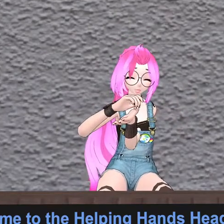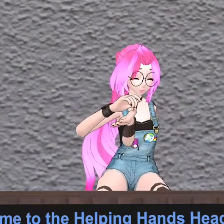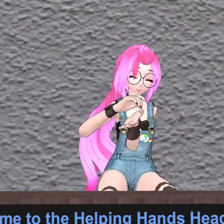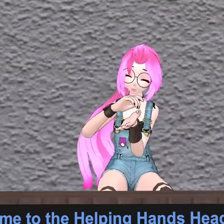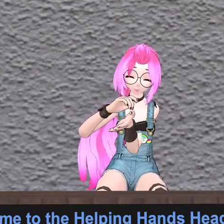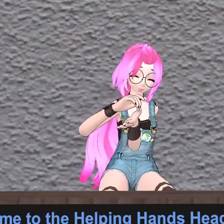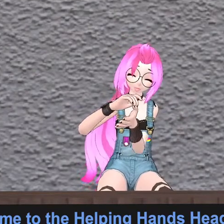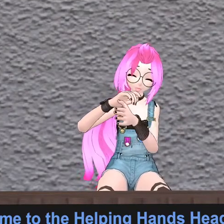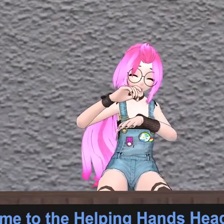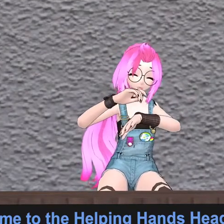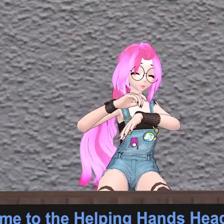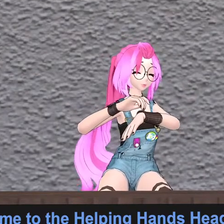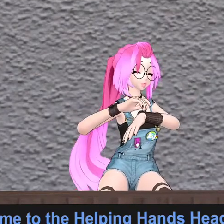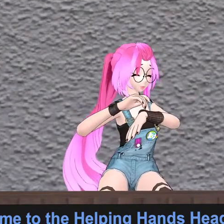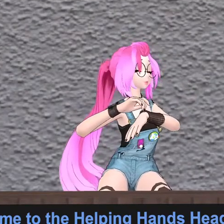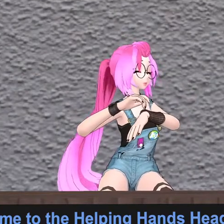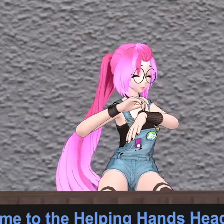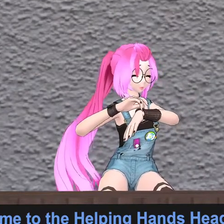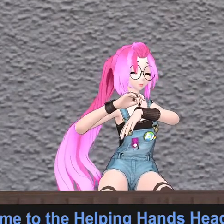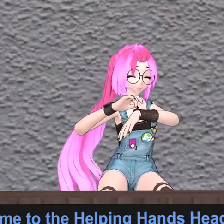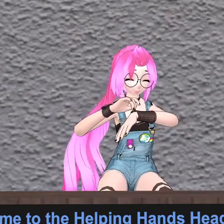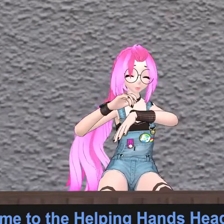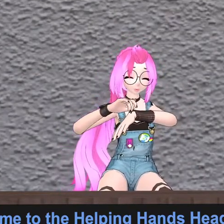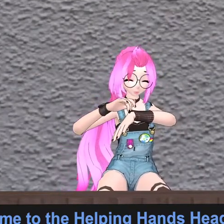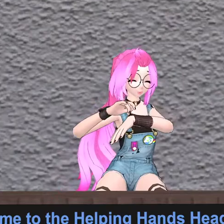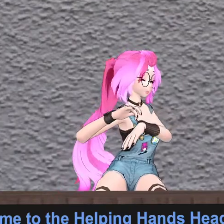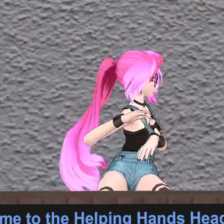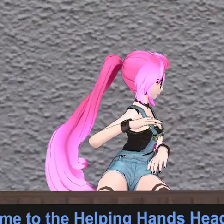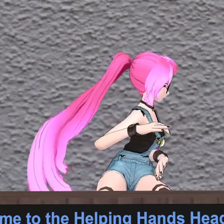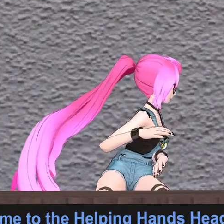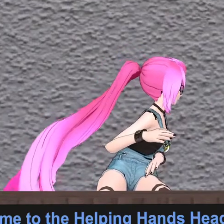We're not up. Yep. Good.